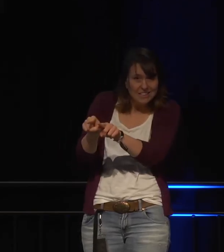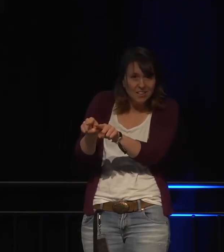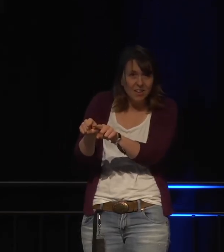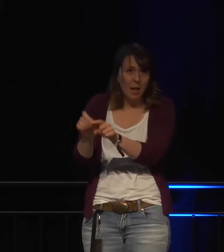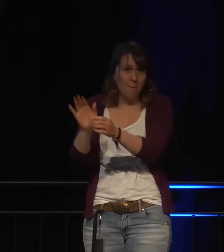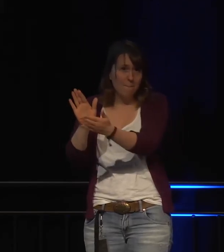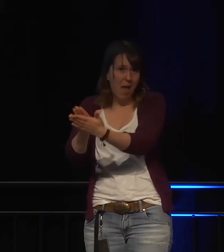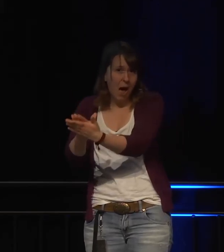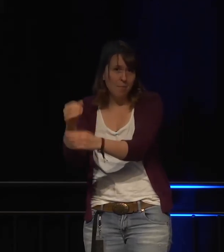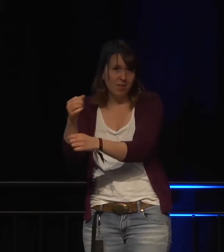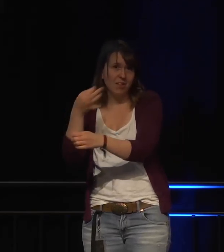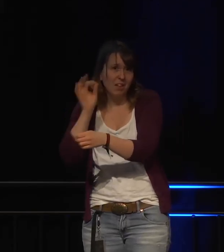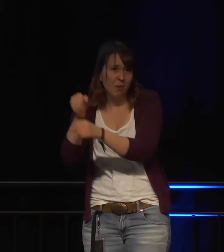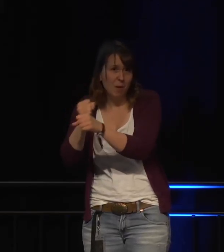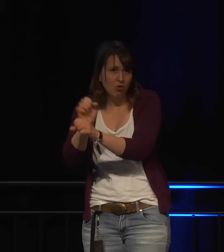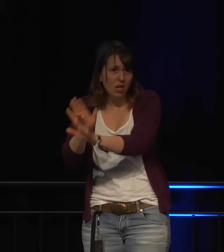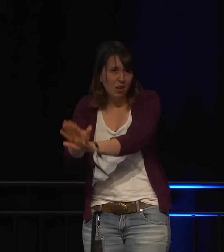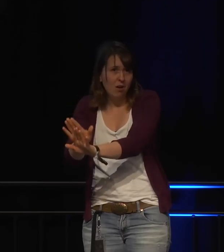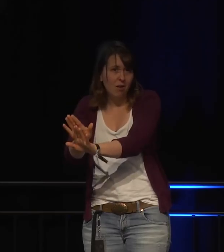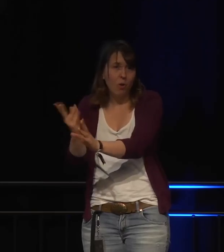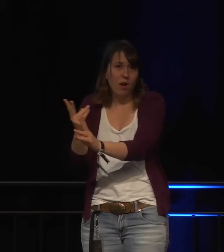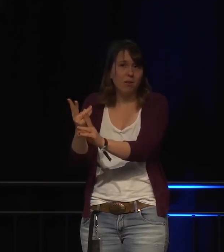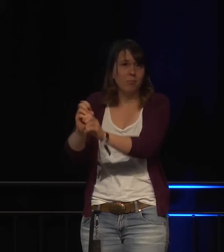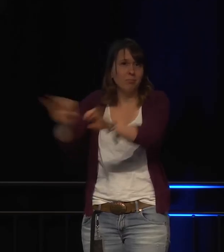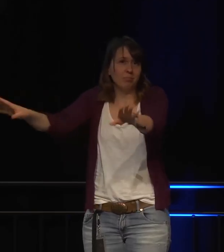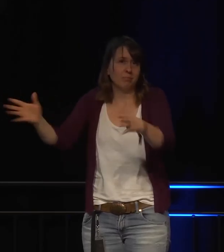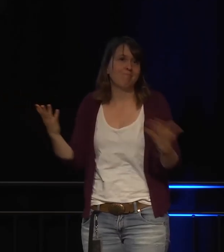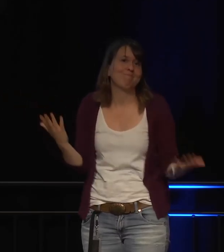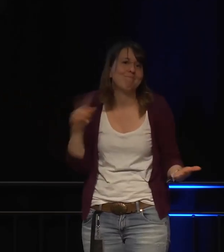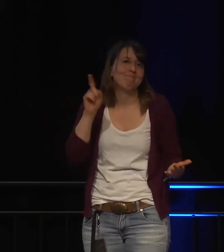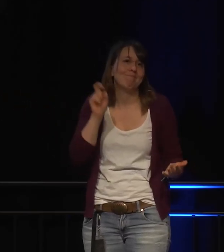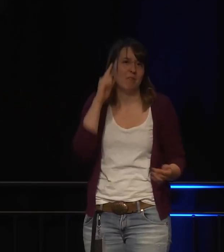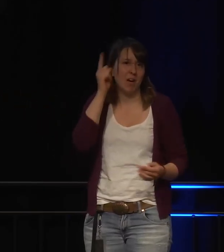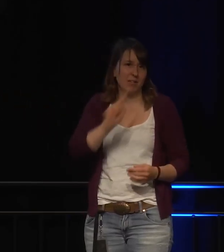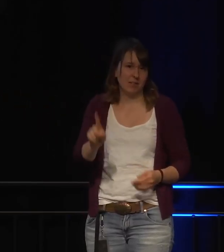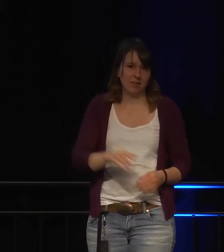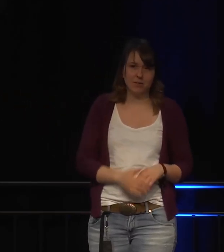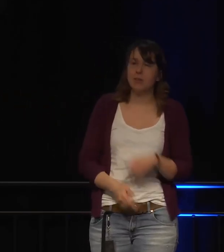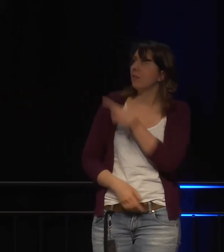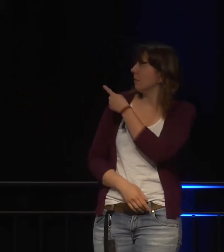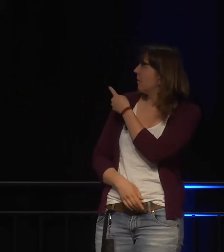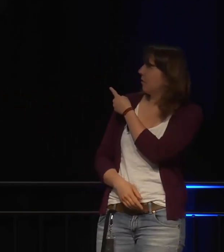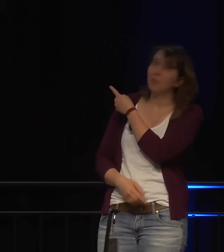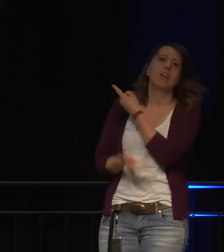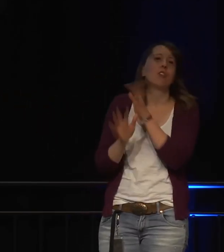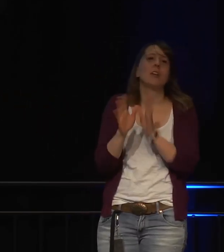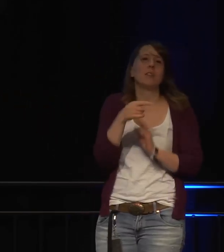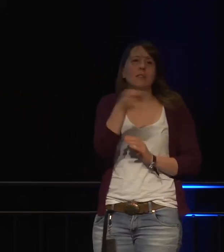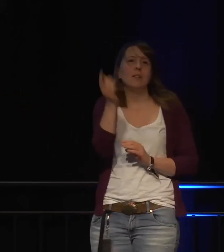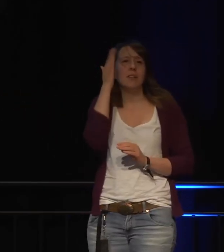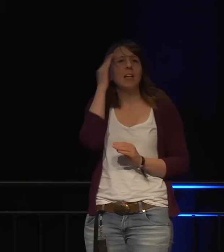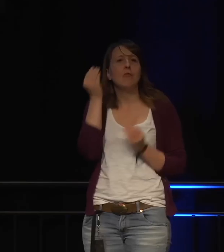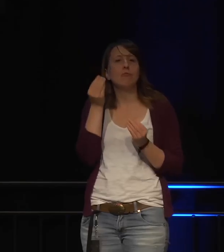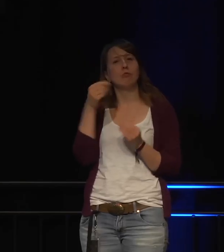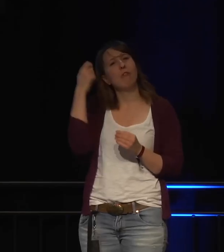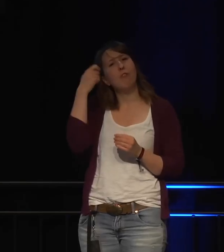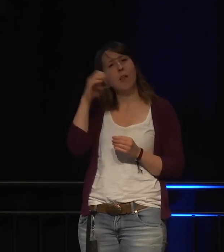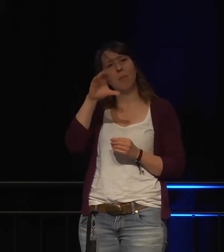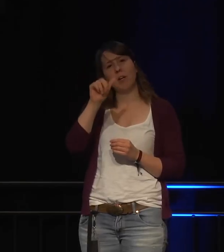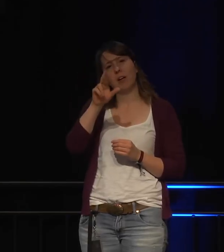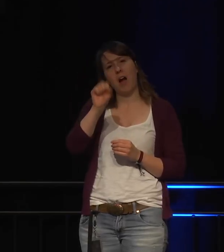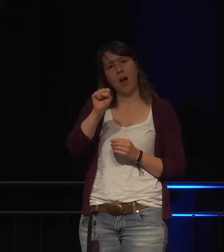So, you all know Cars. Probably. The film. And